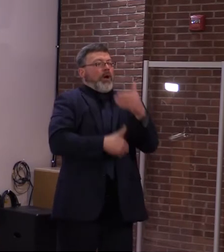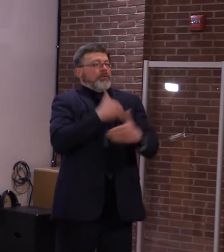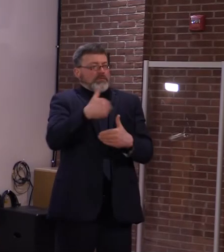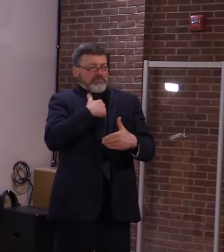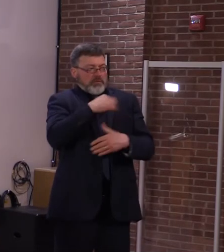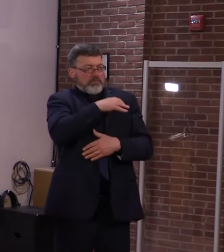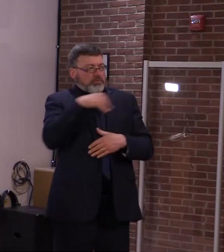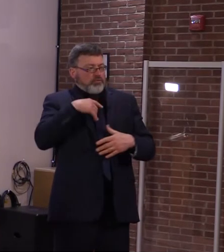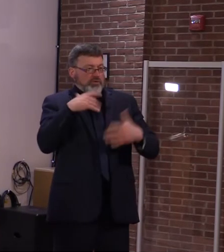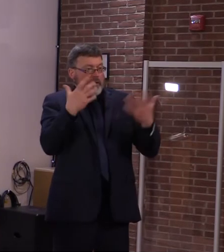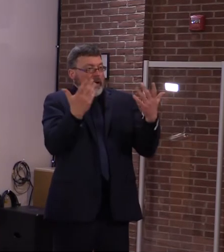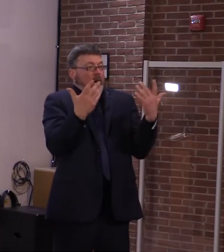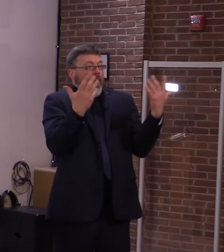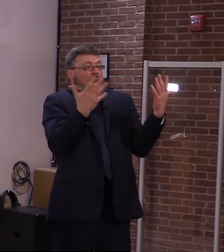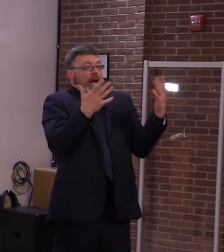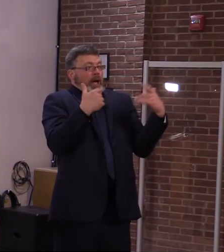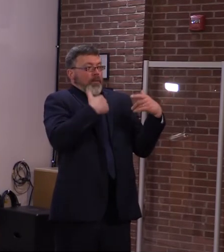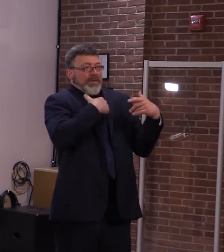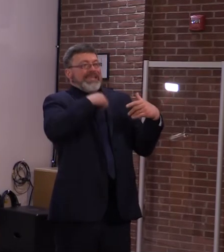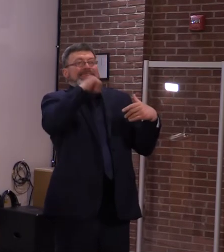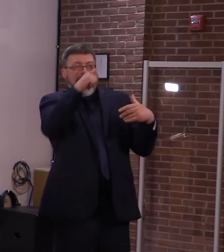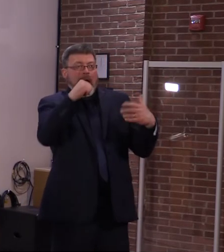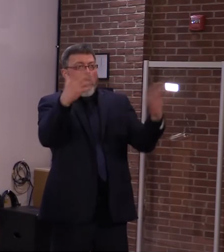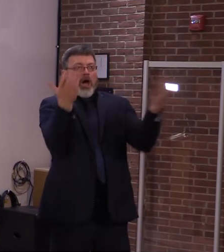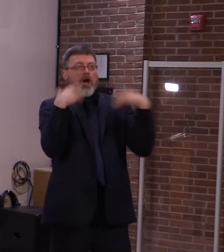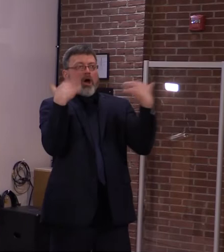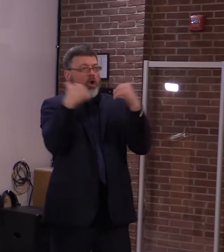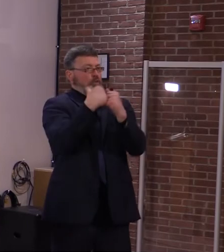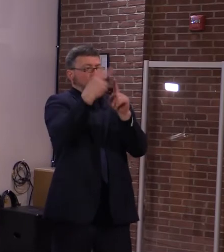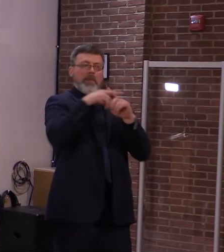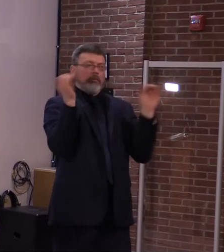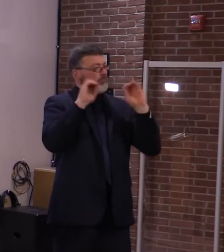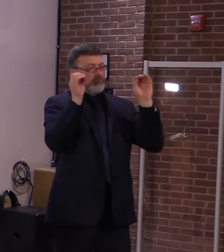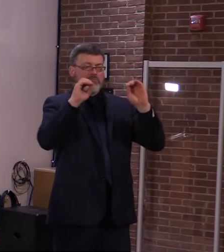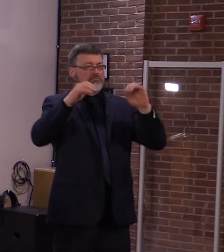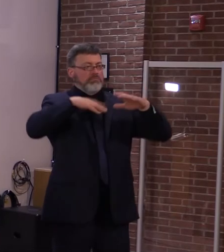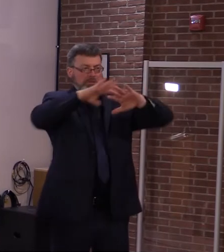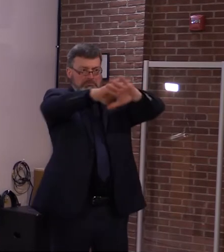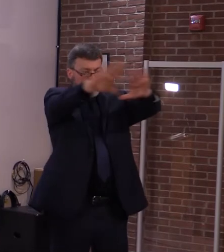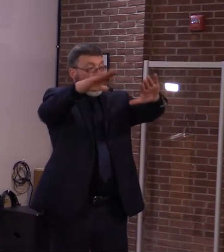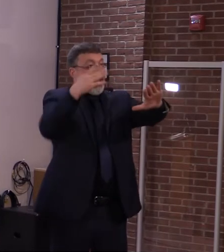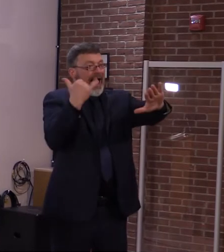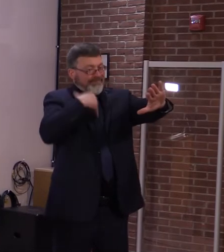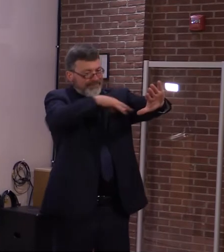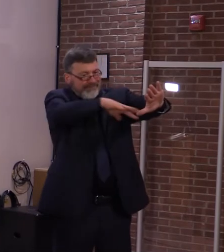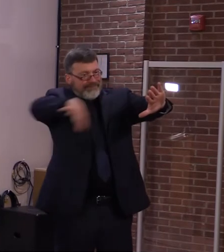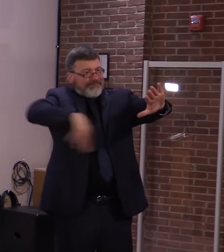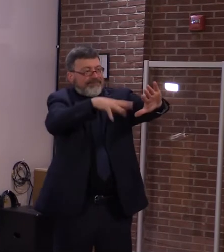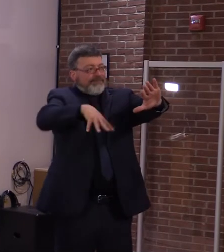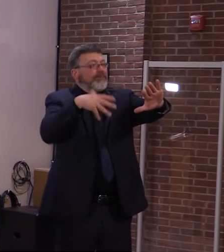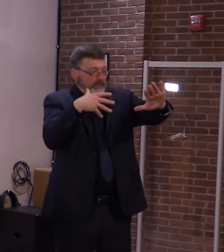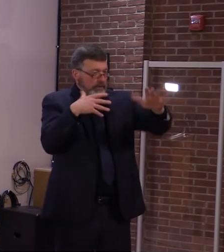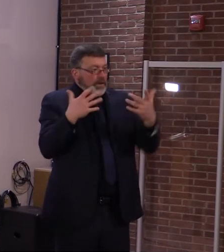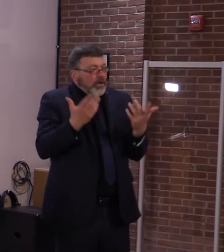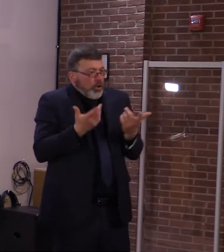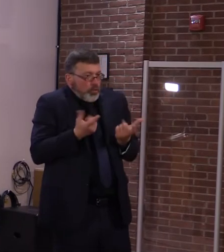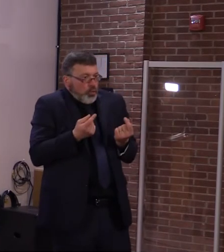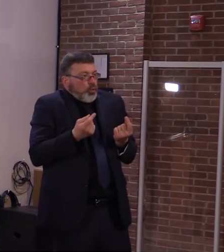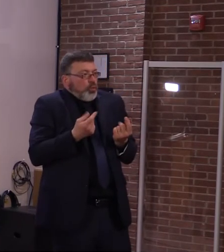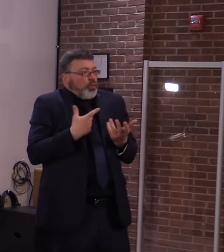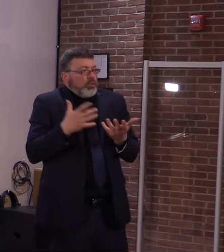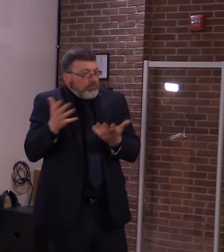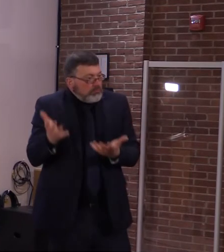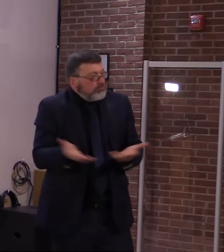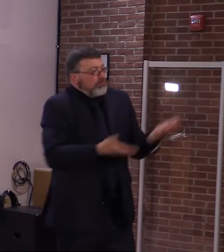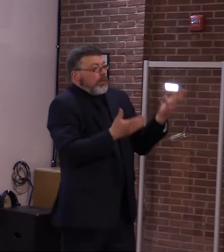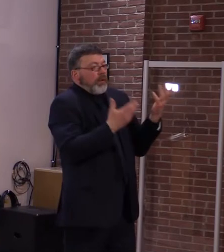on new projects, as the governor said. We're supporting the current projects. The current projects have raised all their money. They've deployed it to build the